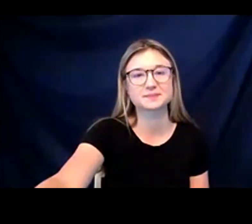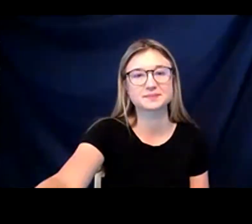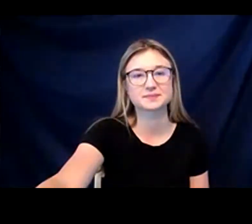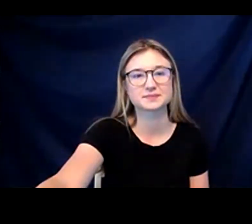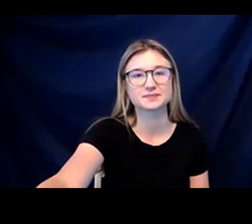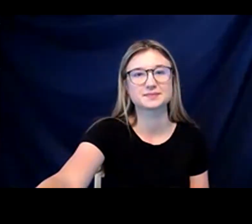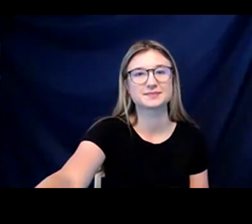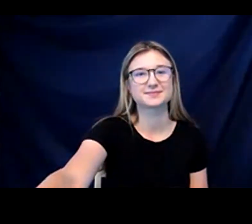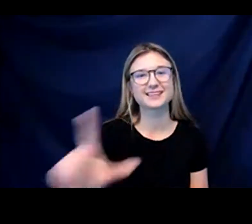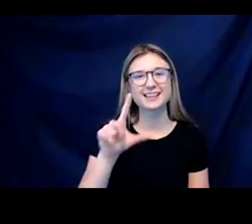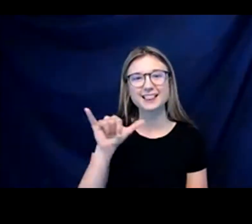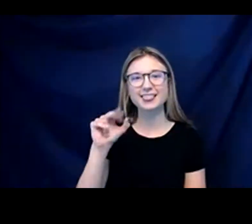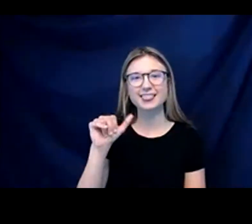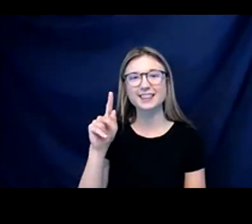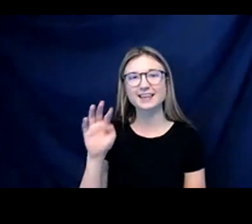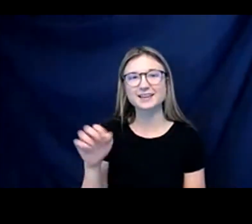Thank you.